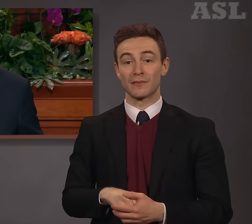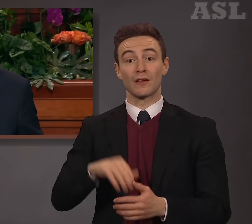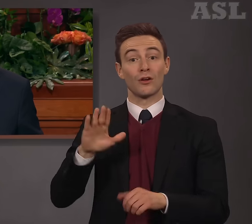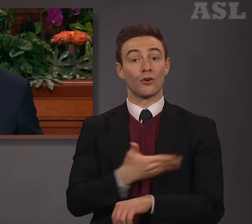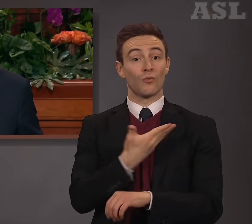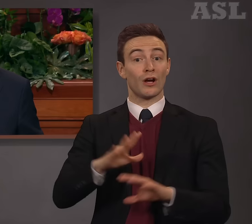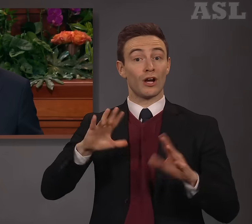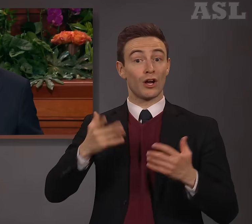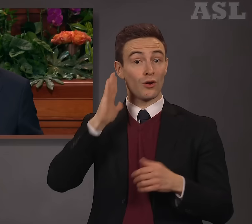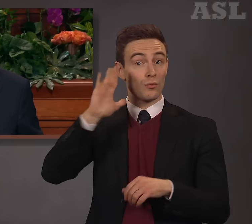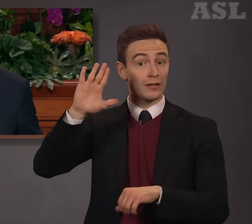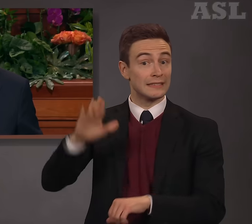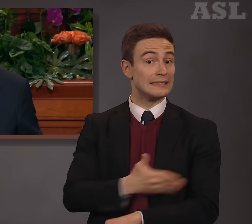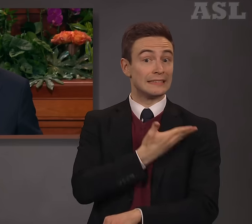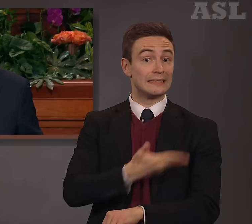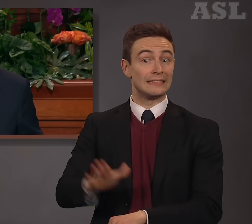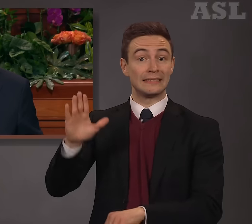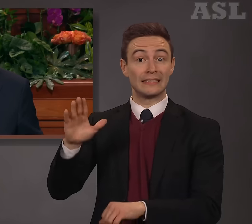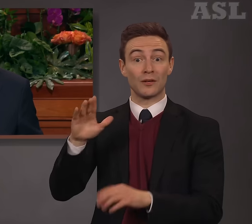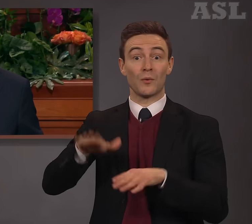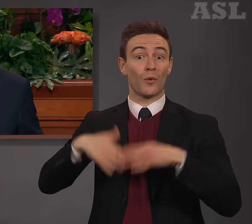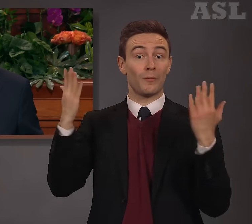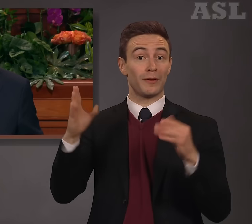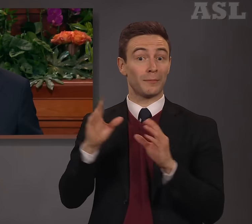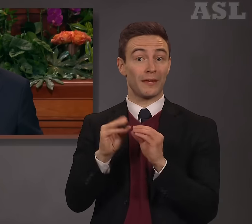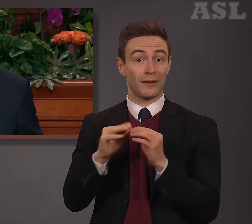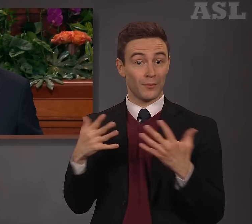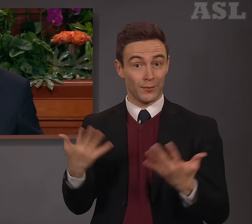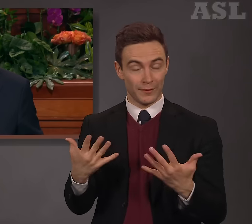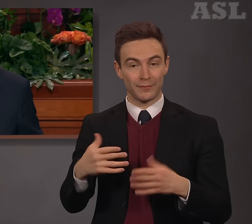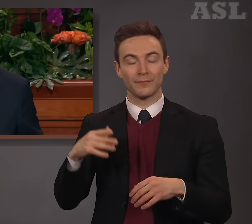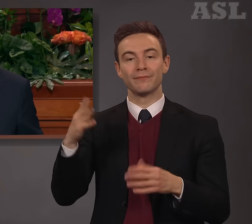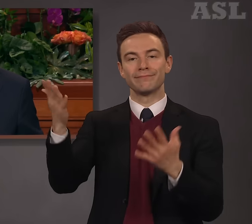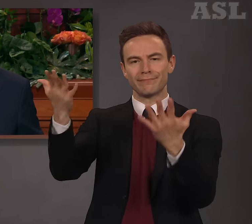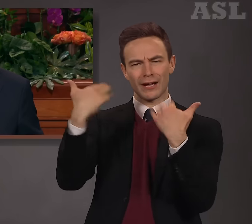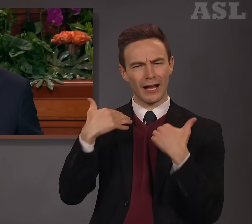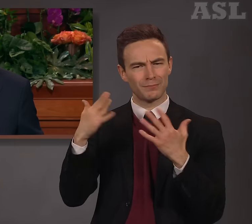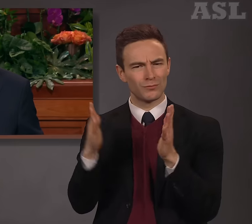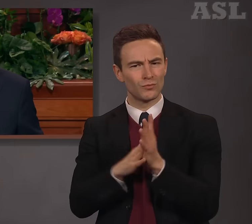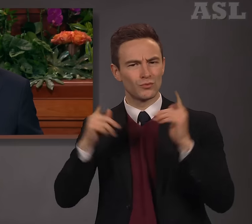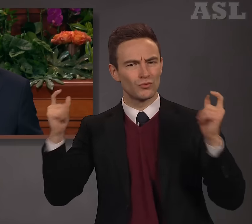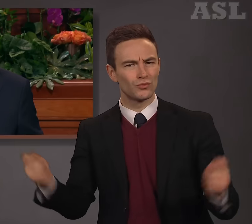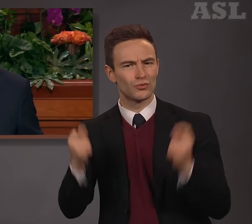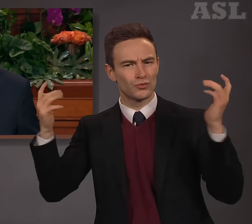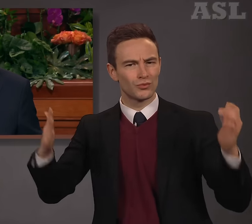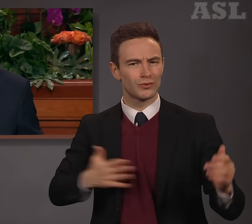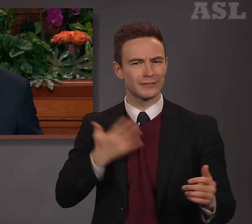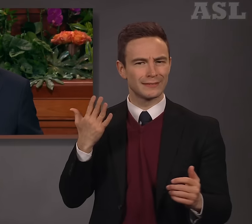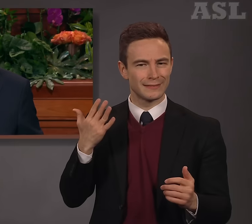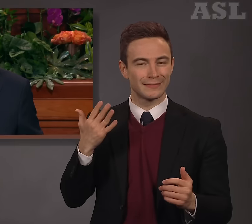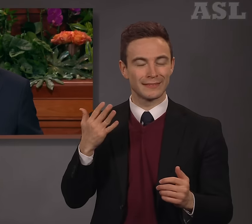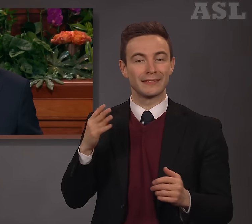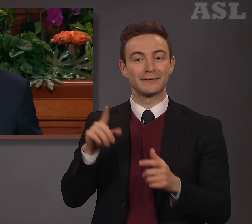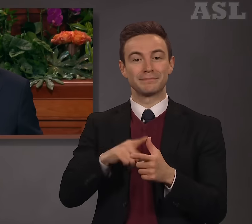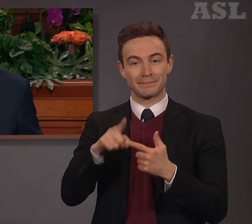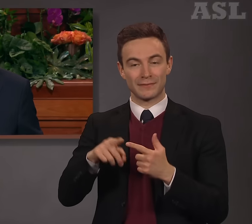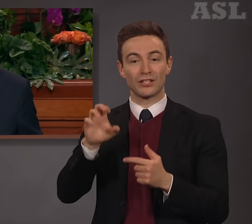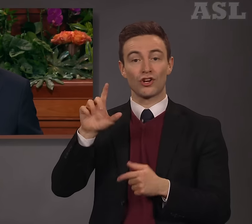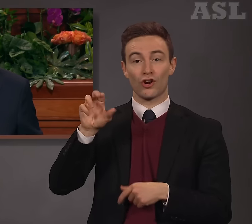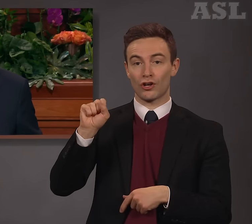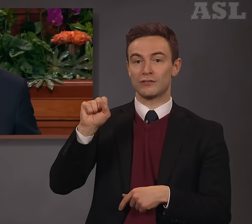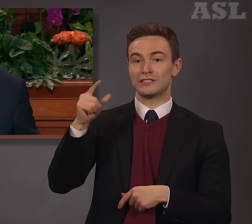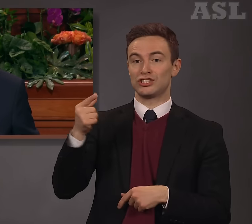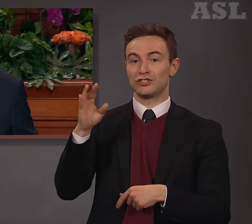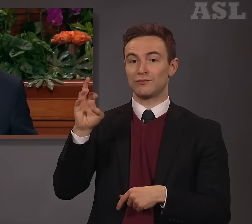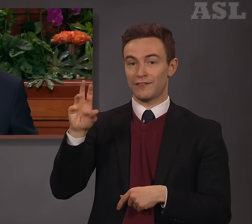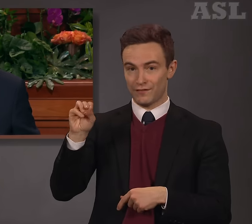by singing, "Come Rejoice." The invocation will then be offered by Elder Carlos G. Revillo